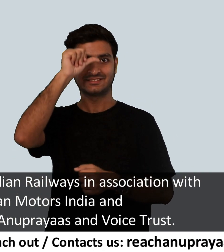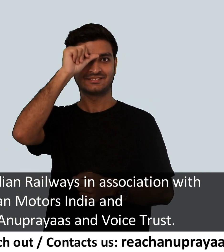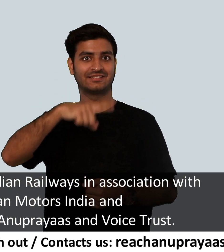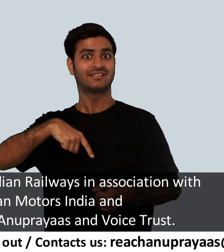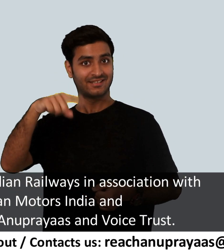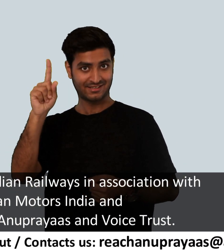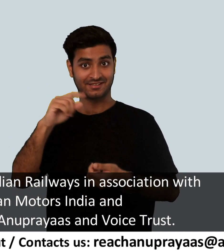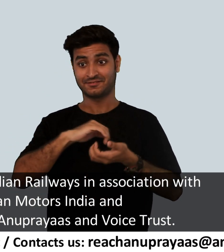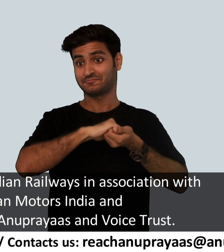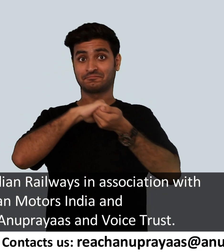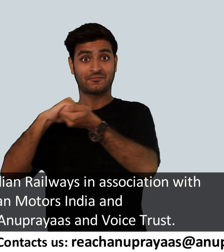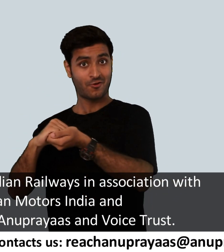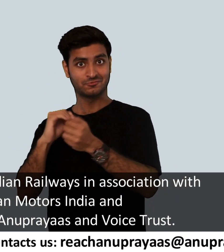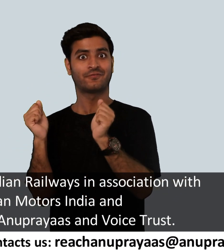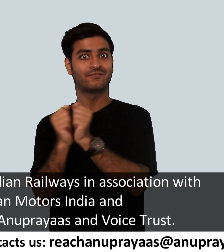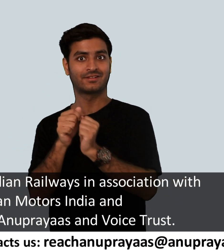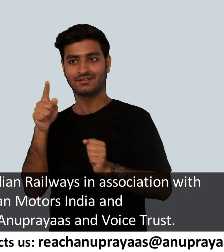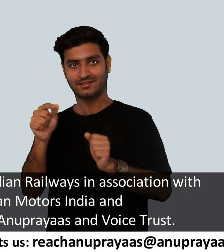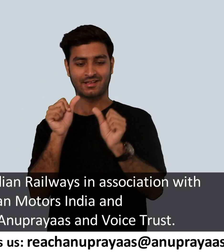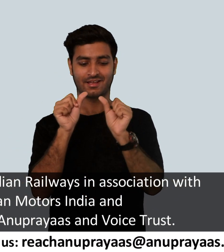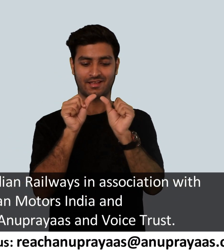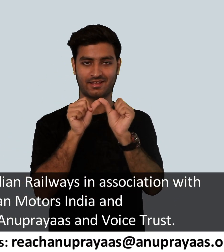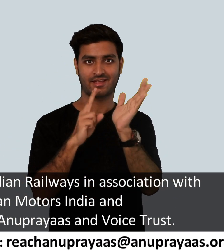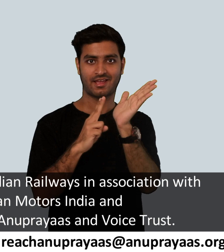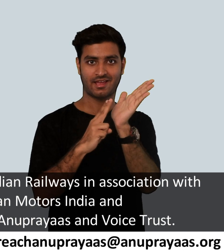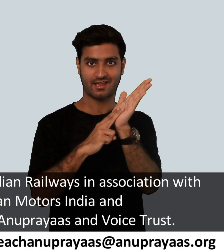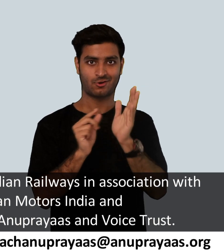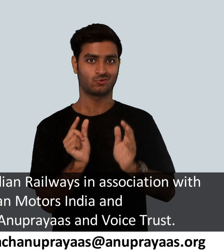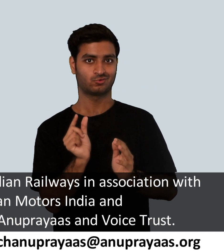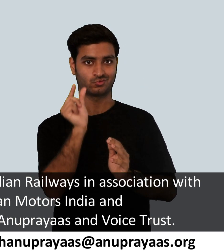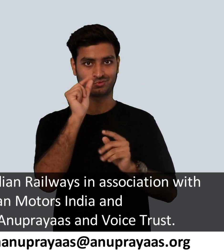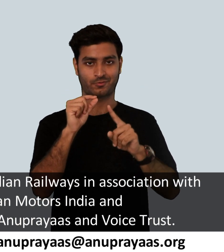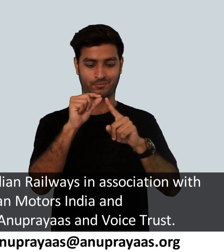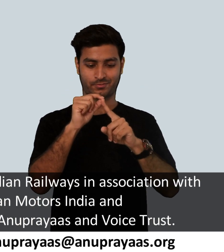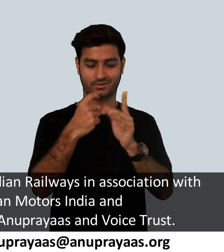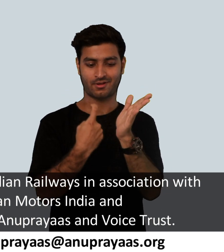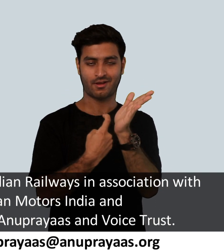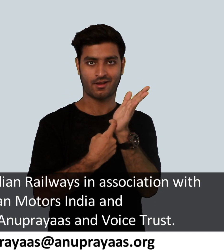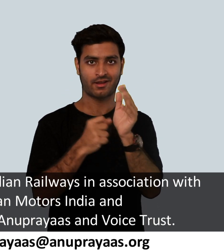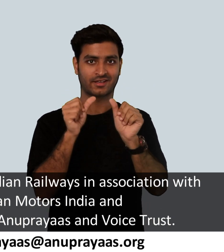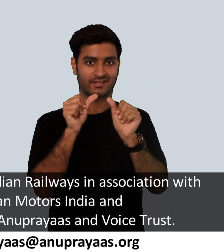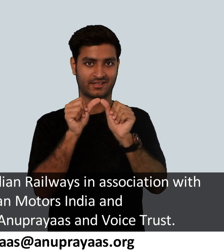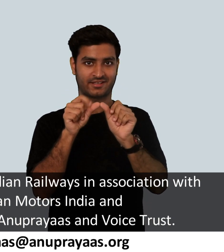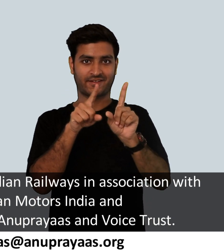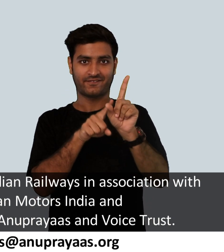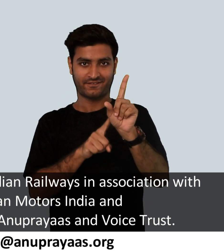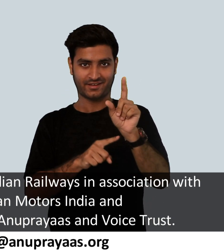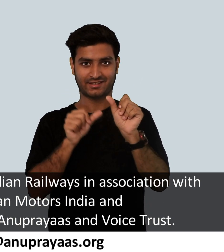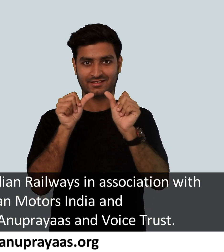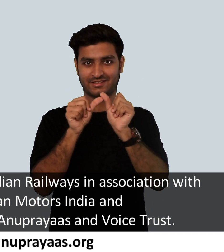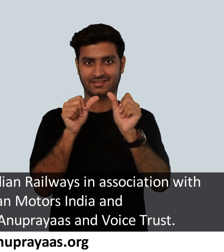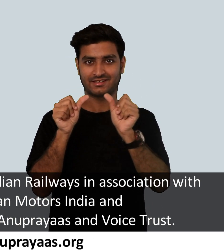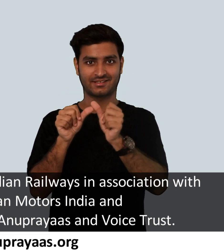executed by Anubrayas and Voice Trust. A nd . .